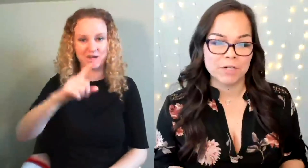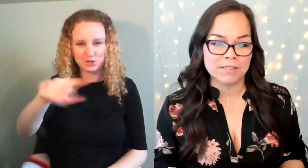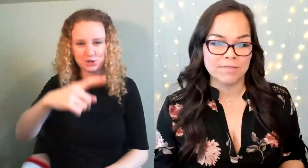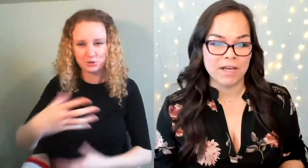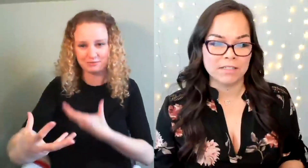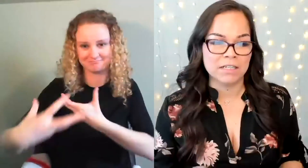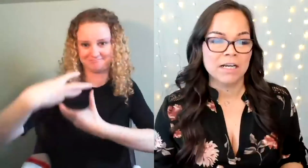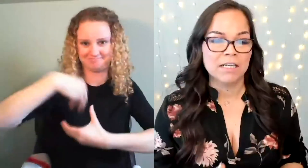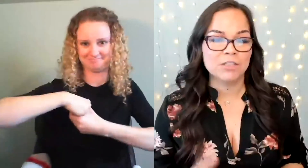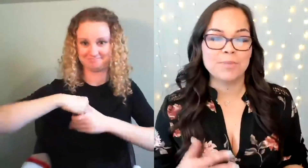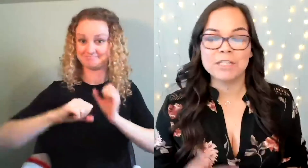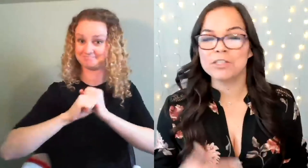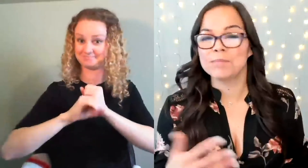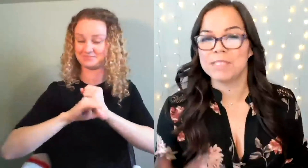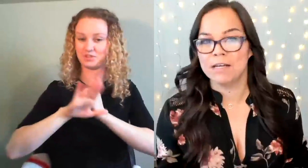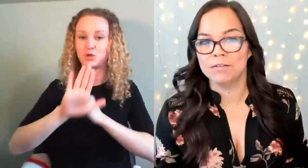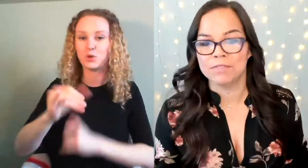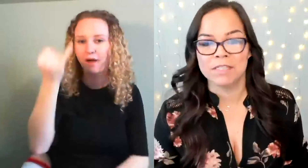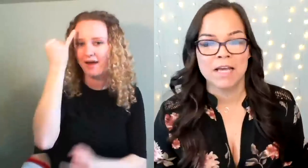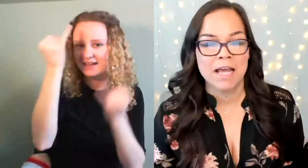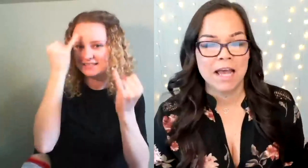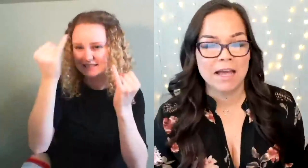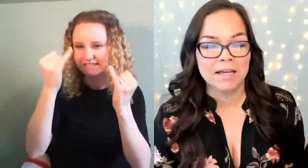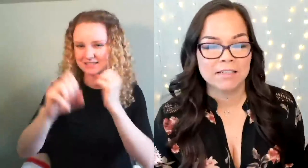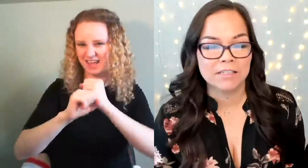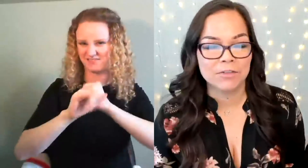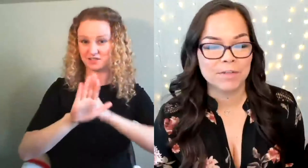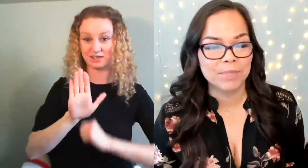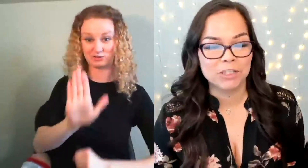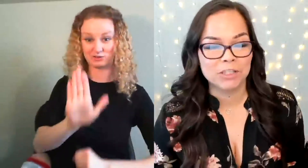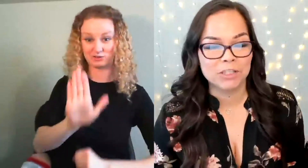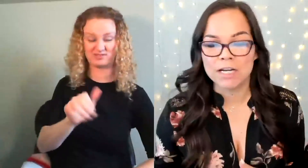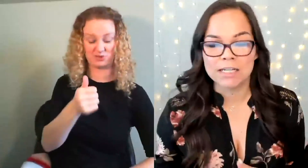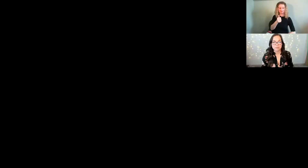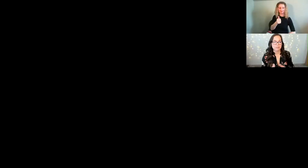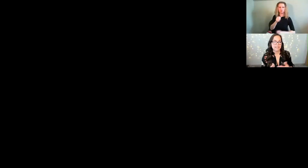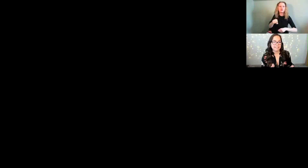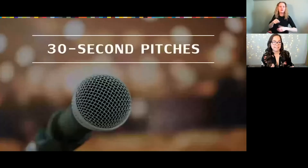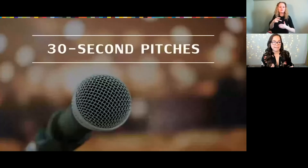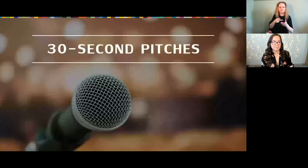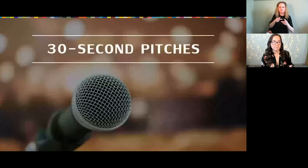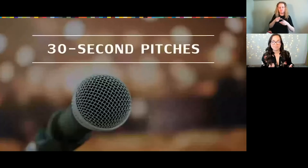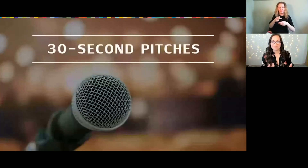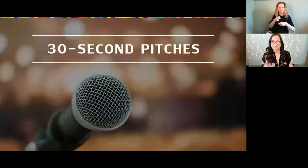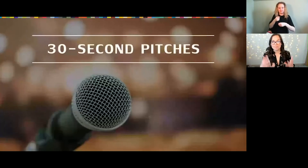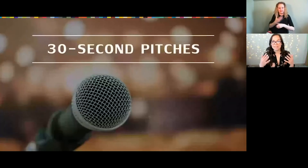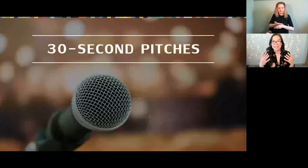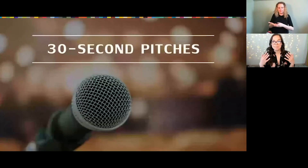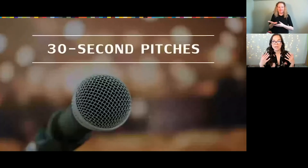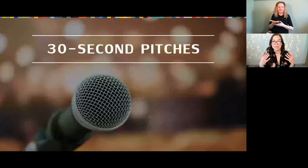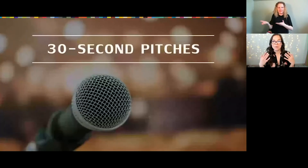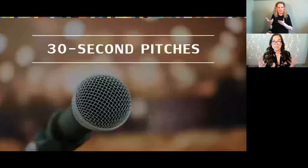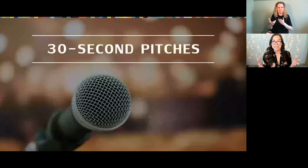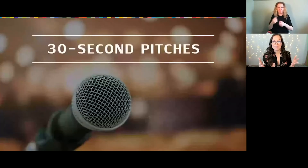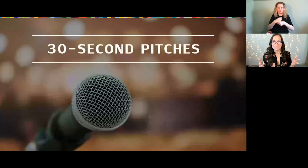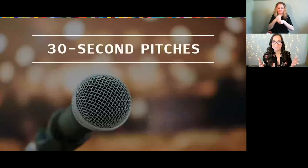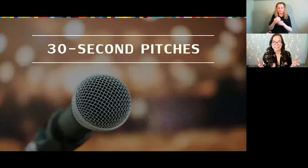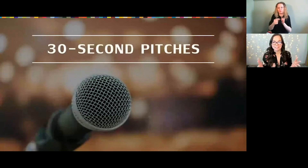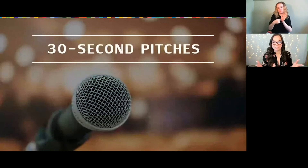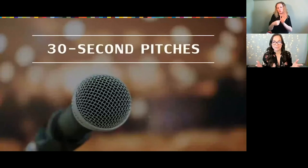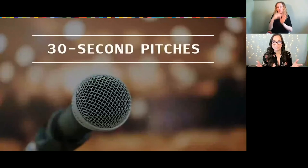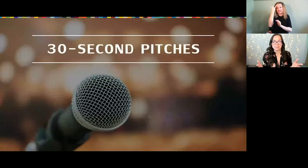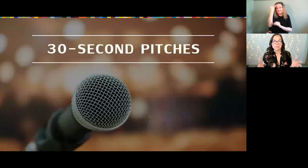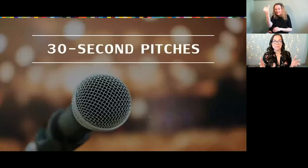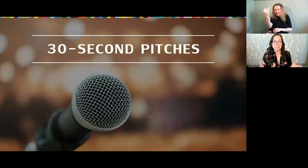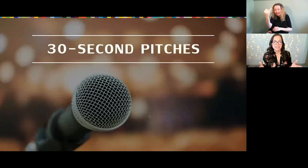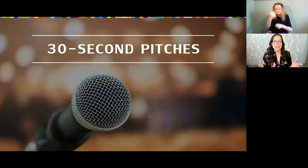Creative Mornings event to pitch themselves. And you can pitch a product or an idea, but you only get 30 seconds